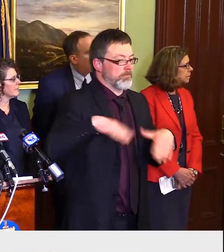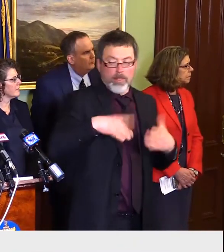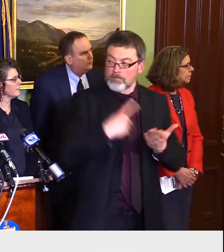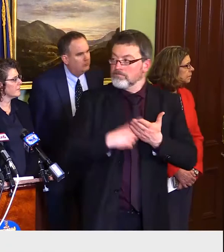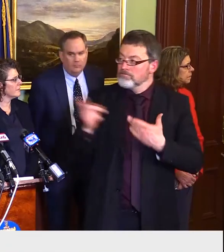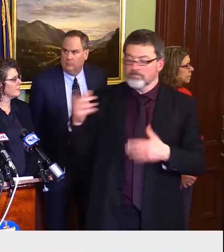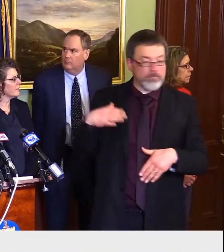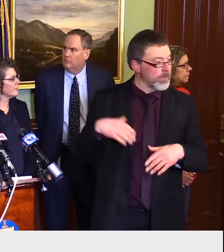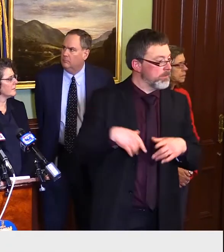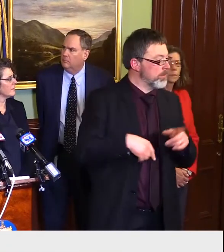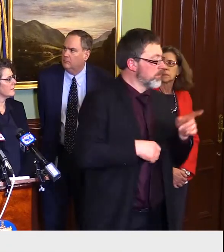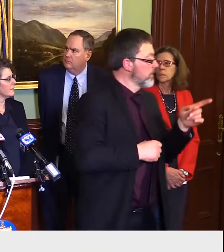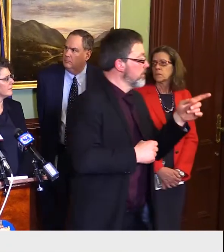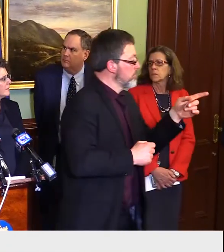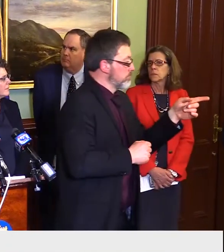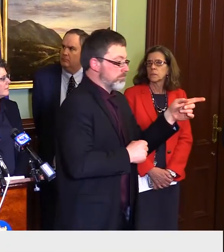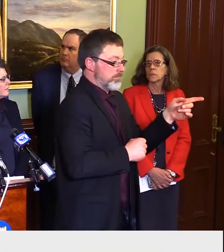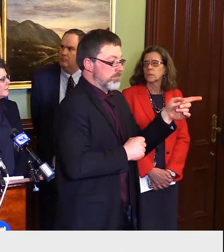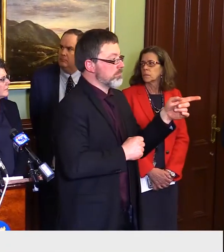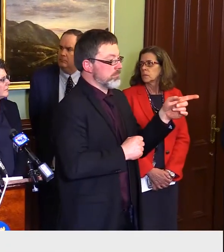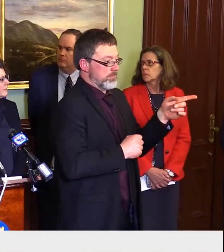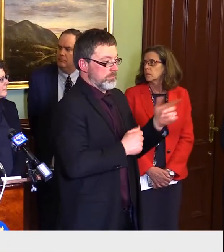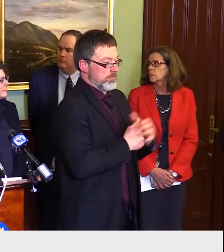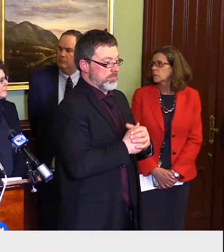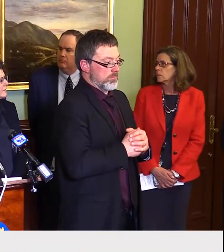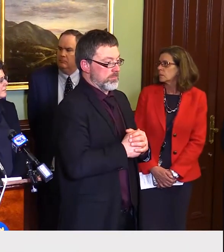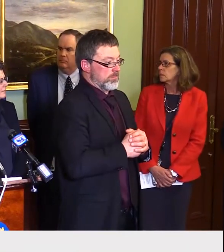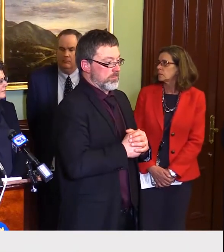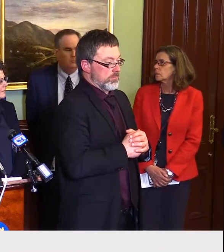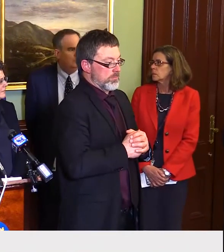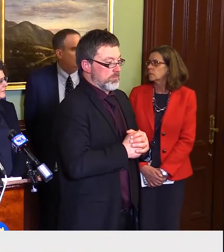Health responded to that at all. Was the Department of Health there?